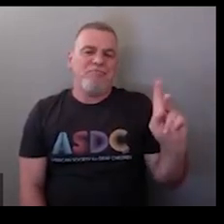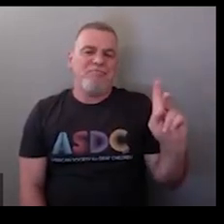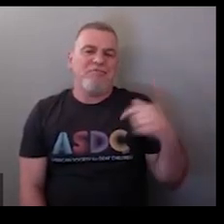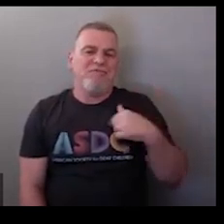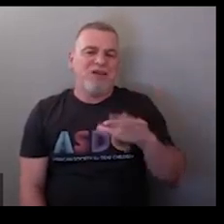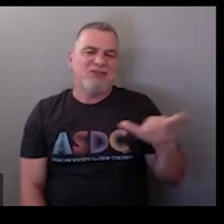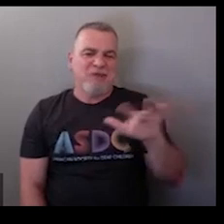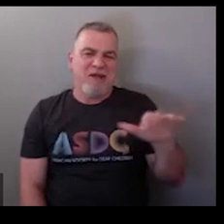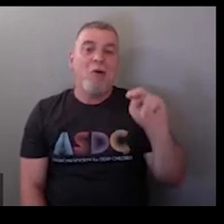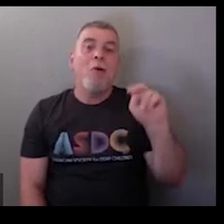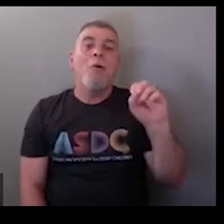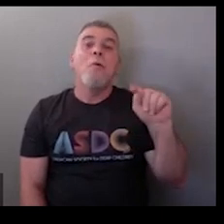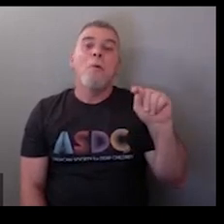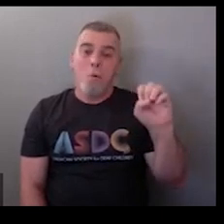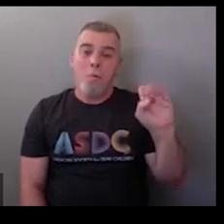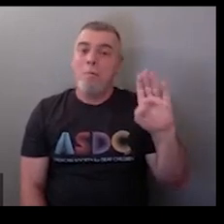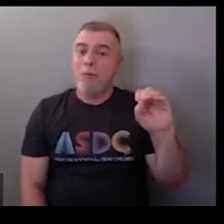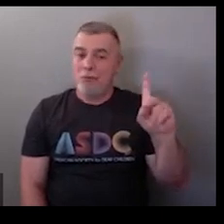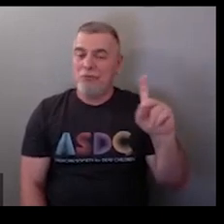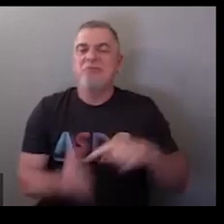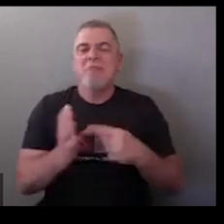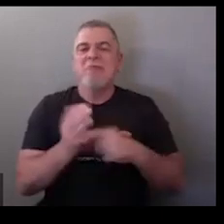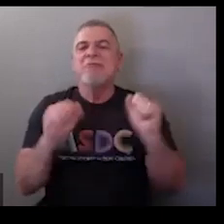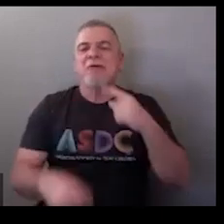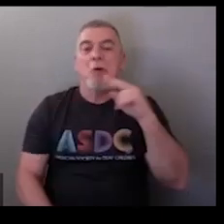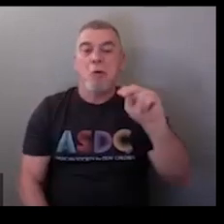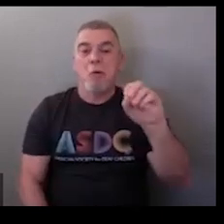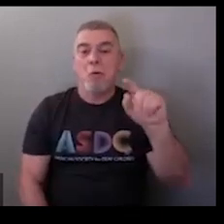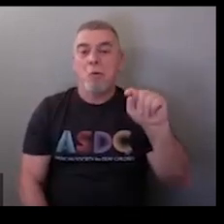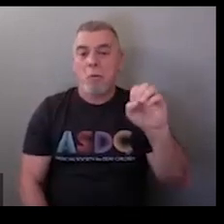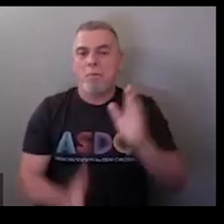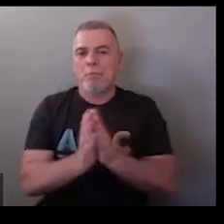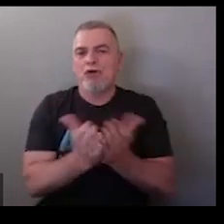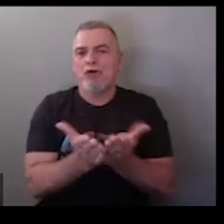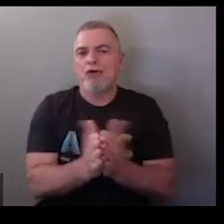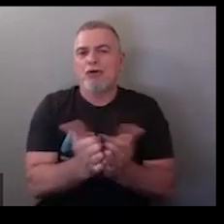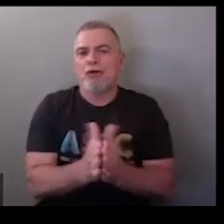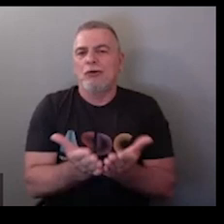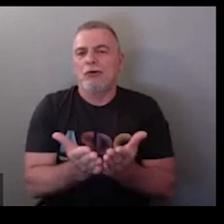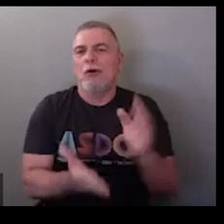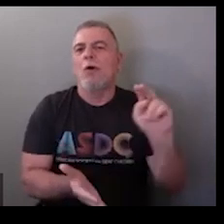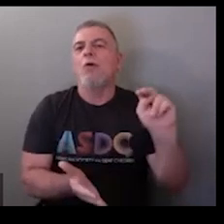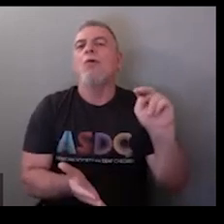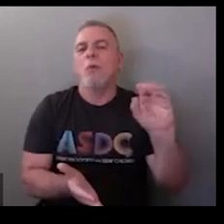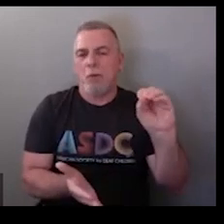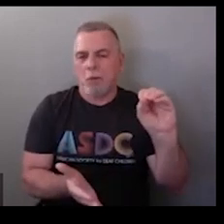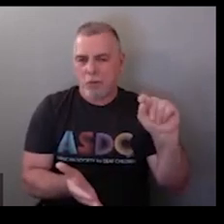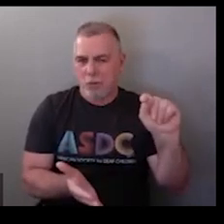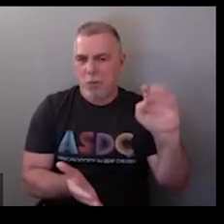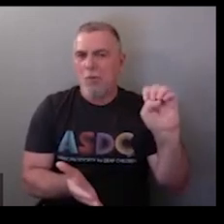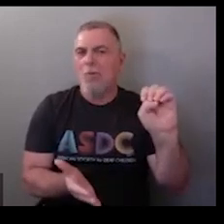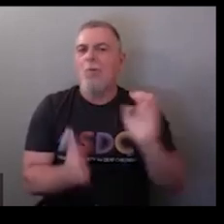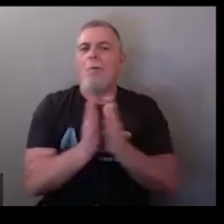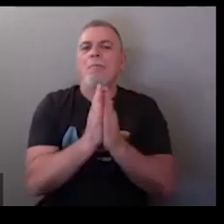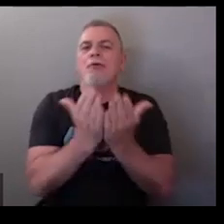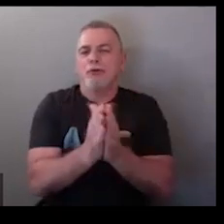notebook I would fingerspell that the first time sometimes you could just fingerspell note and then add the